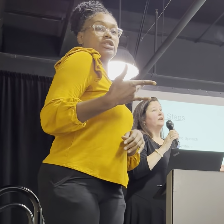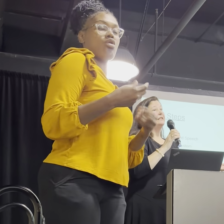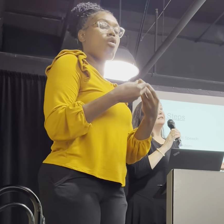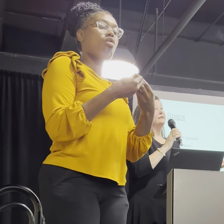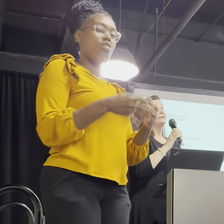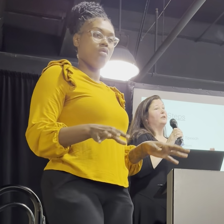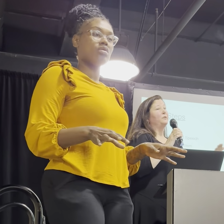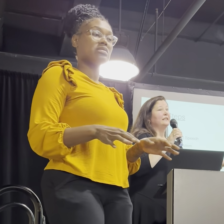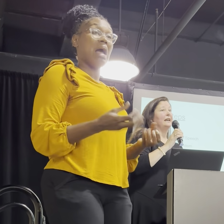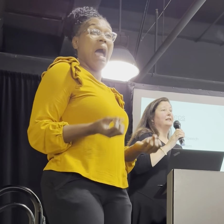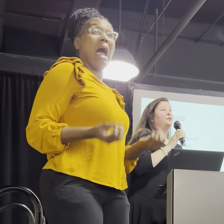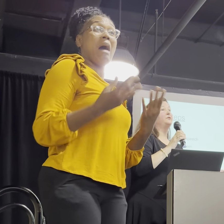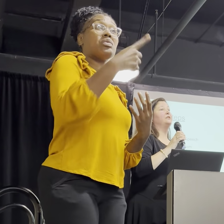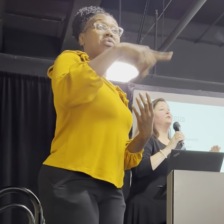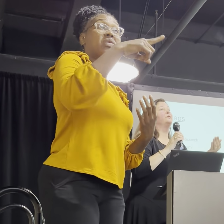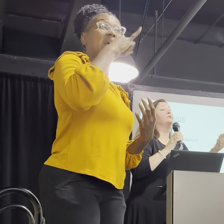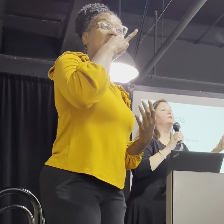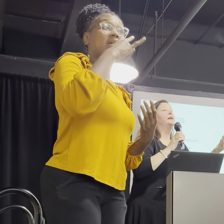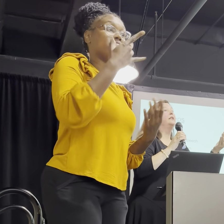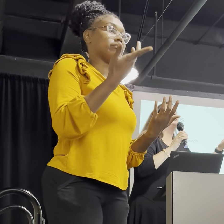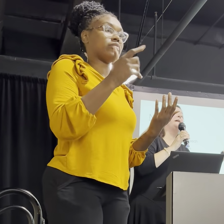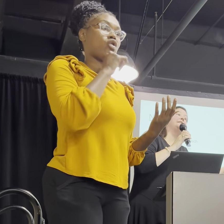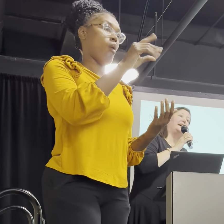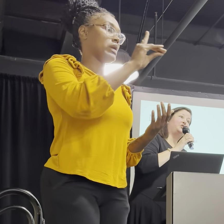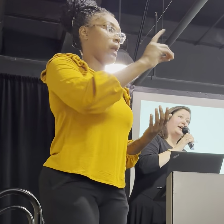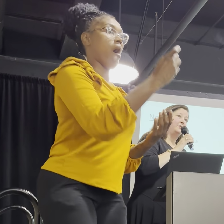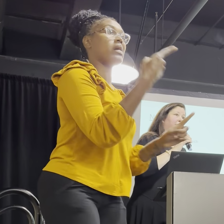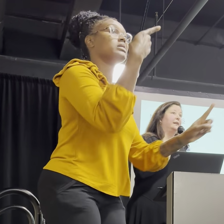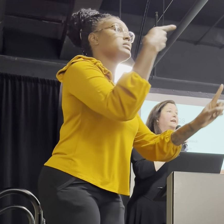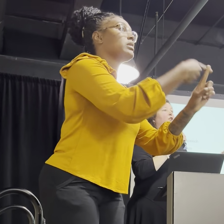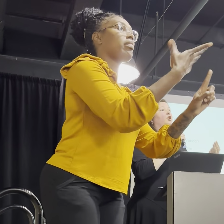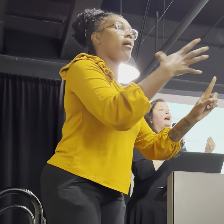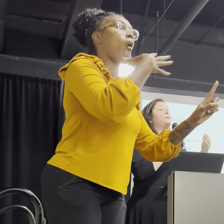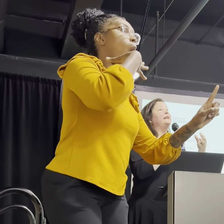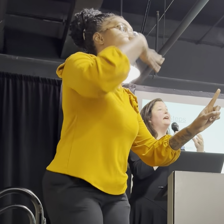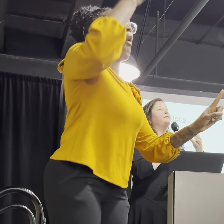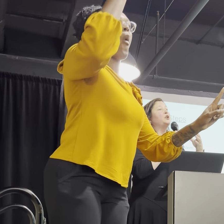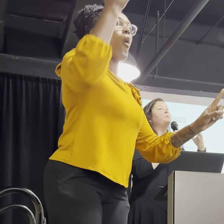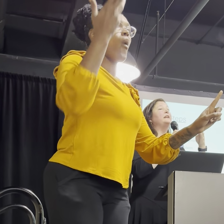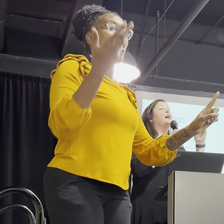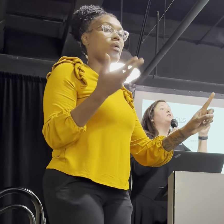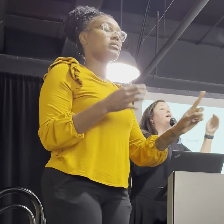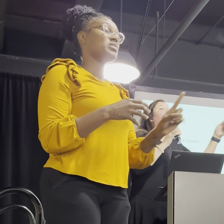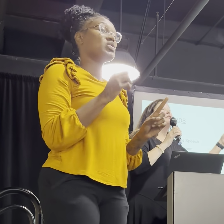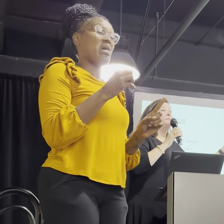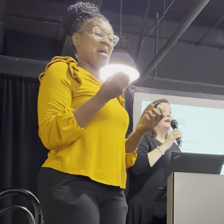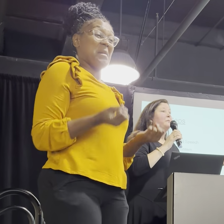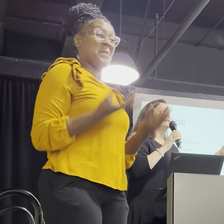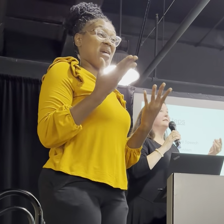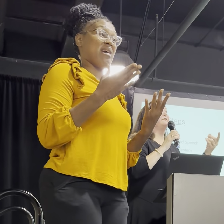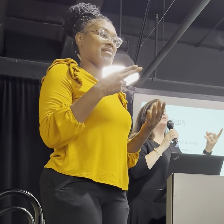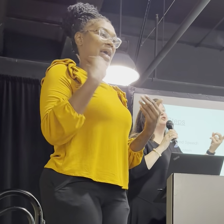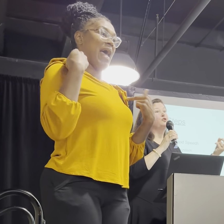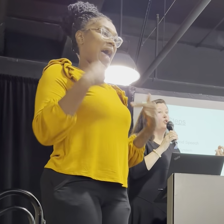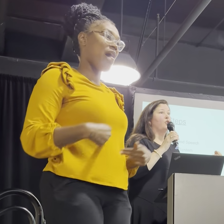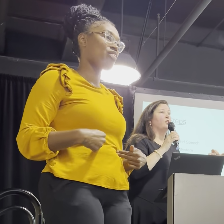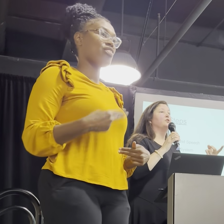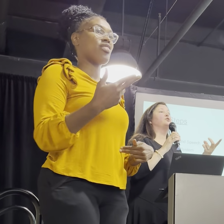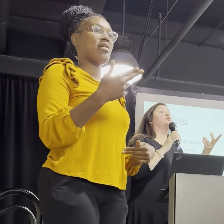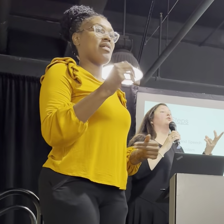of your kids don't get diagnosed until they're about to age out? Or how many have so many other health impairments, if